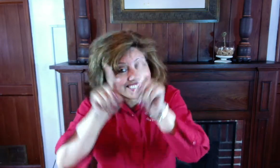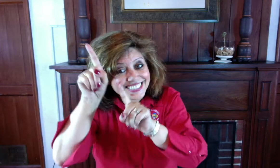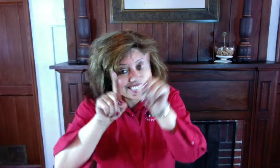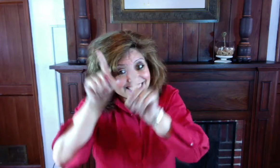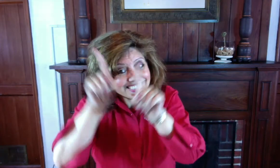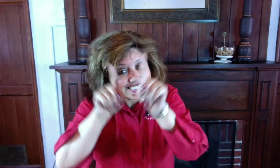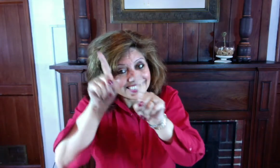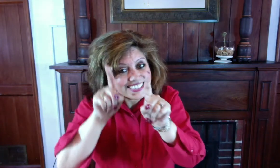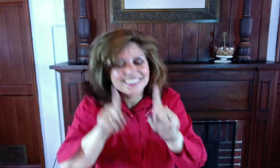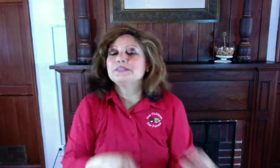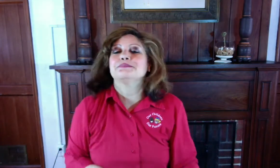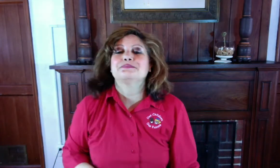estrellas.